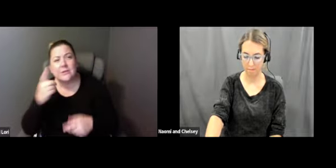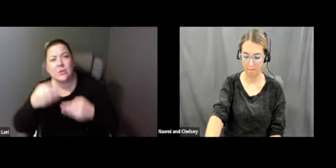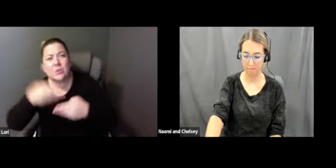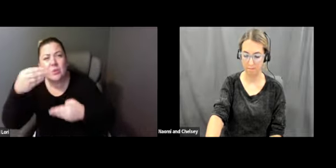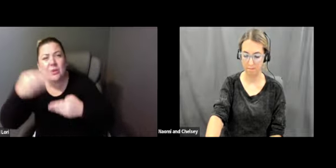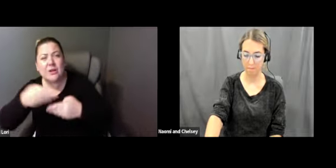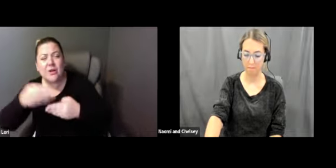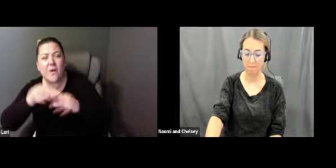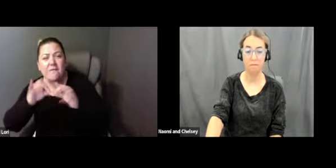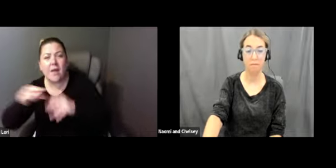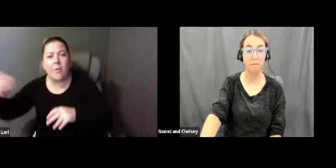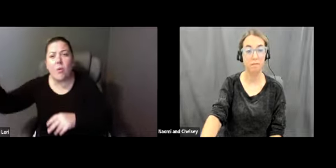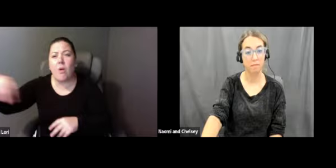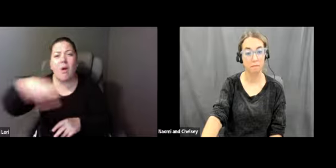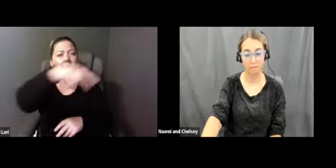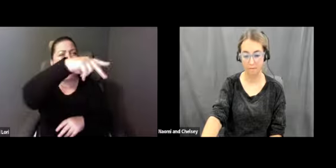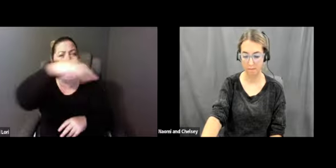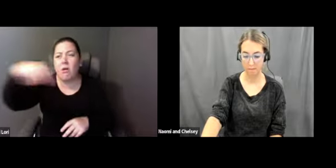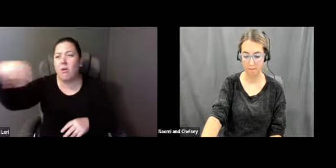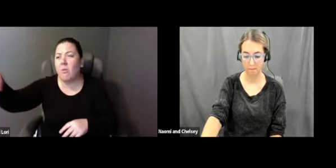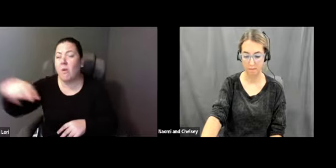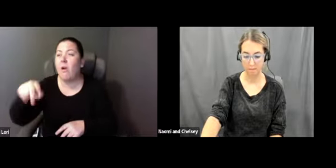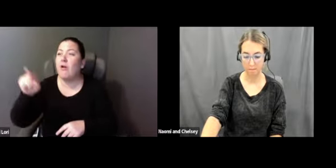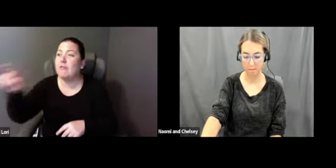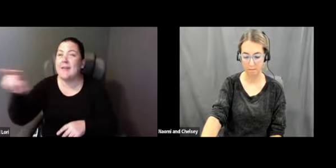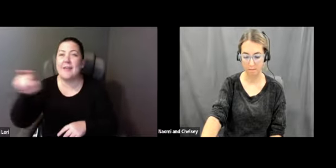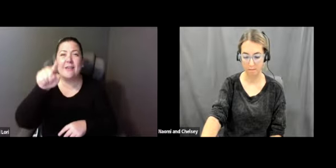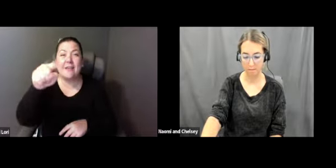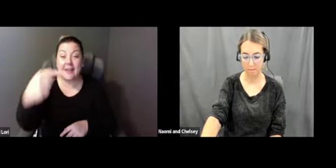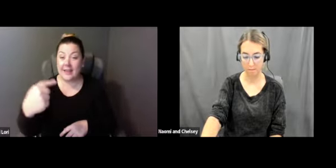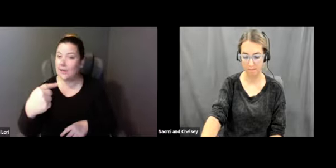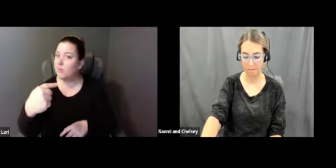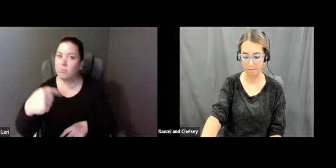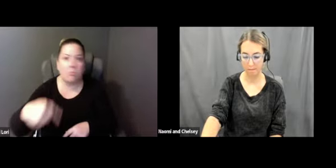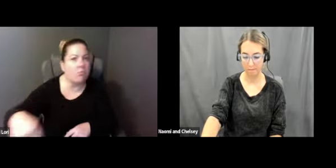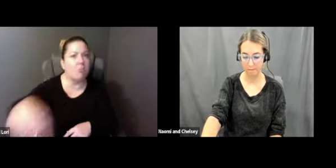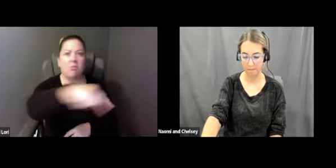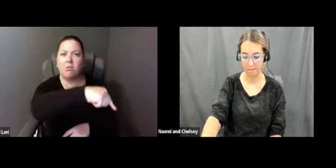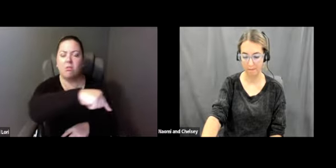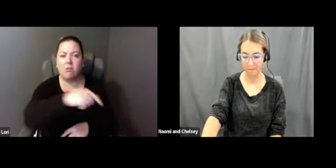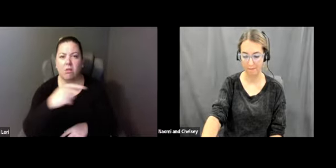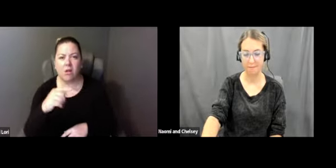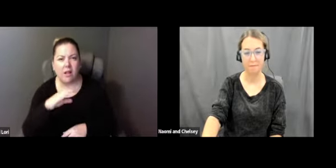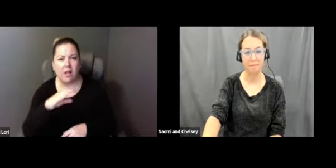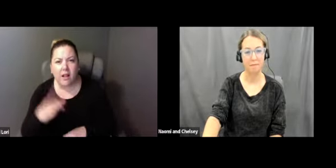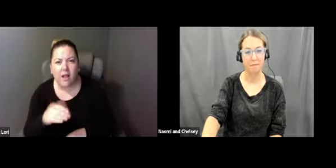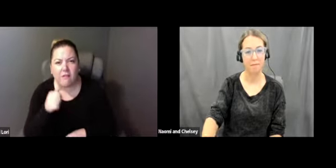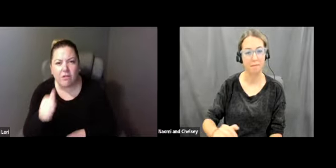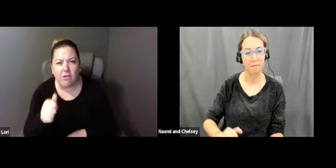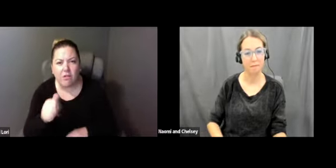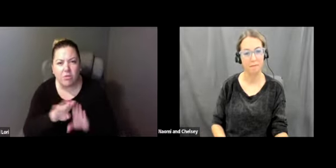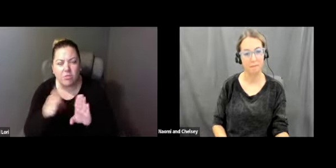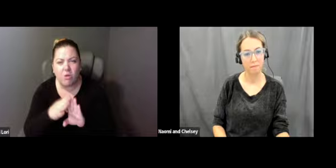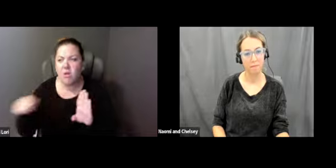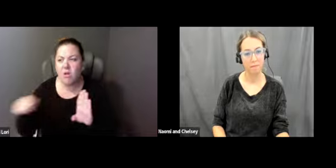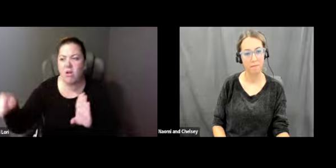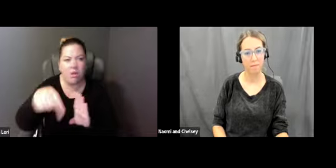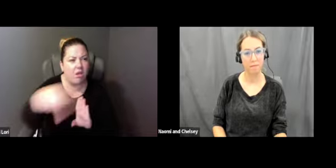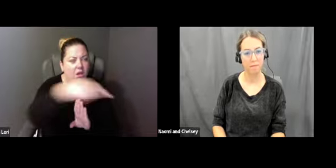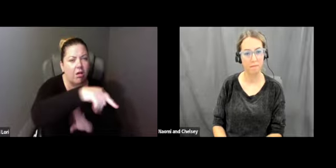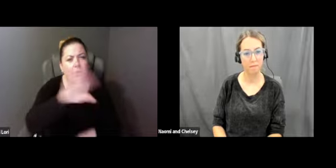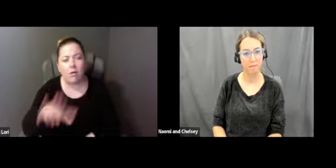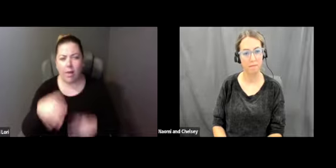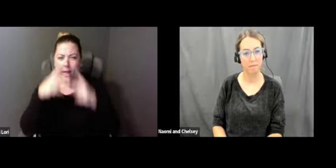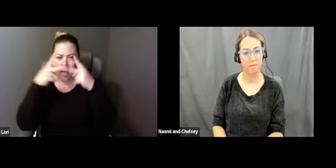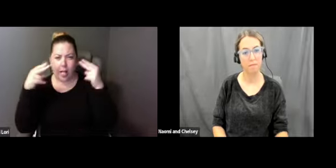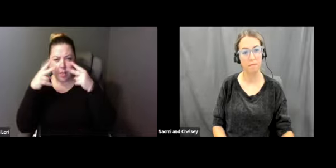over our house. And you think, like, Halloween, like, this is when you want to hang out with zombies and axe murderers or chainsaw murderers, right? But you don't want to